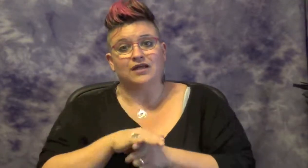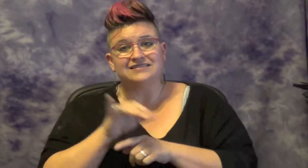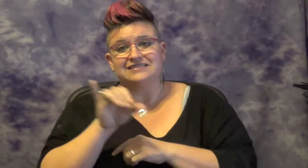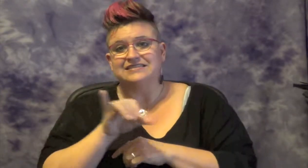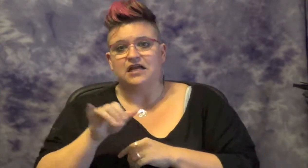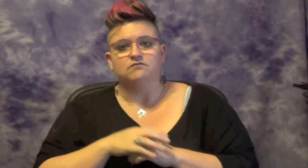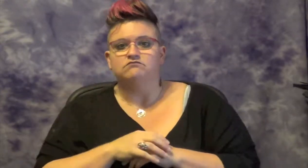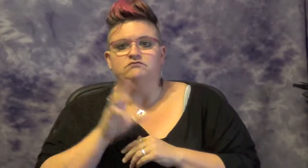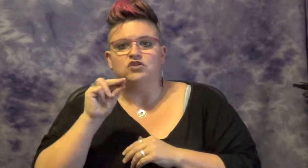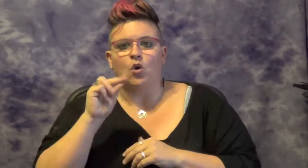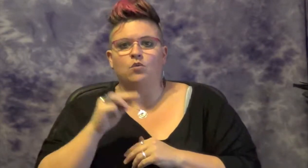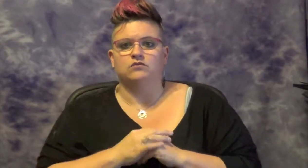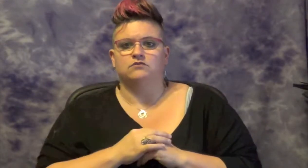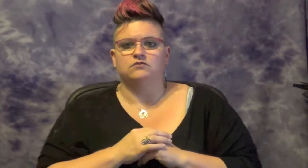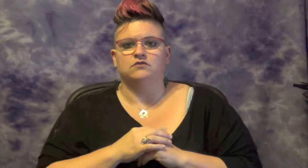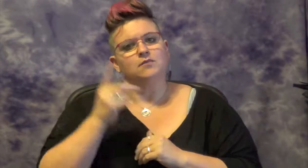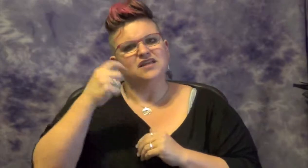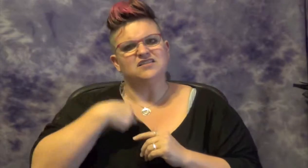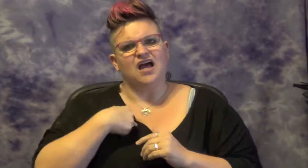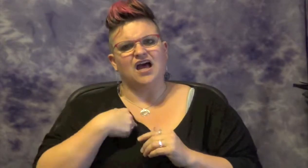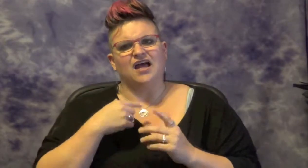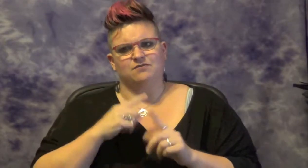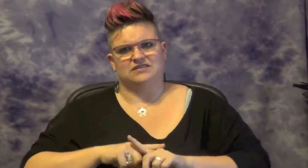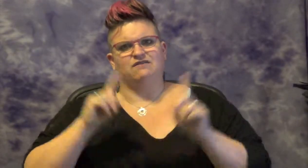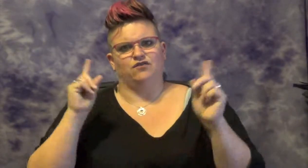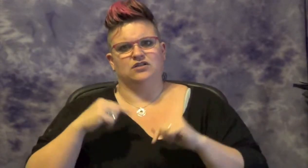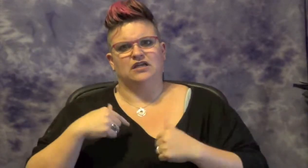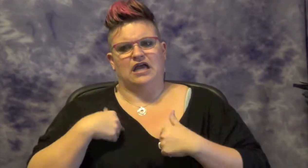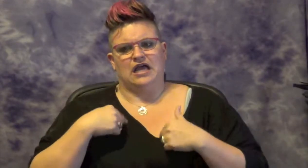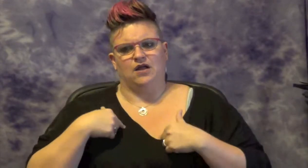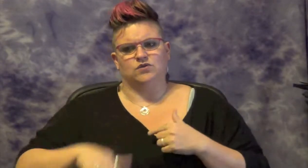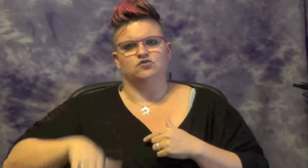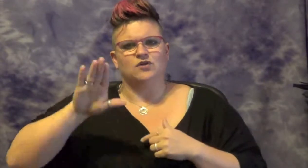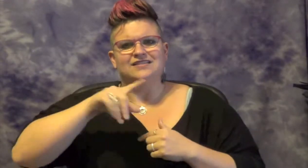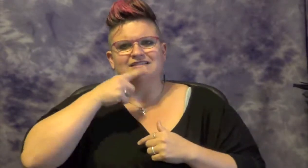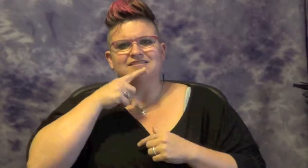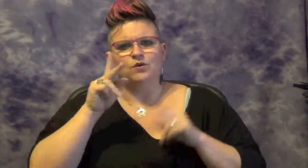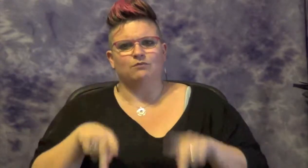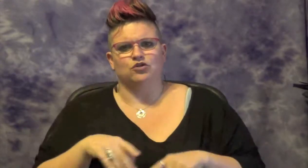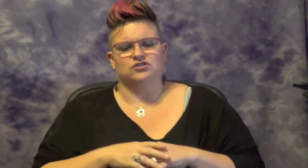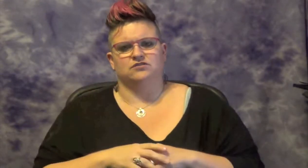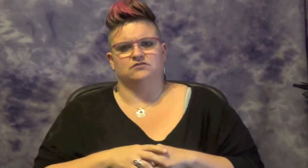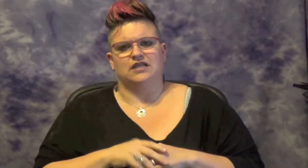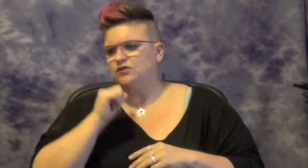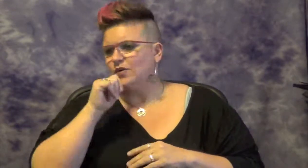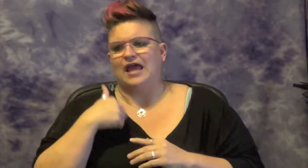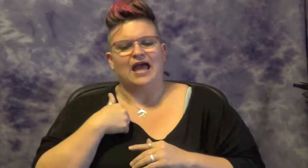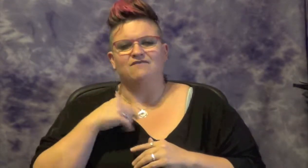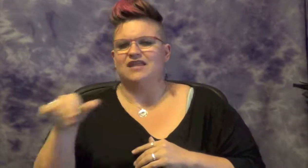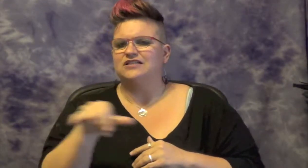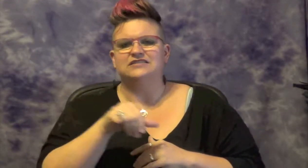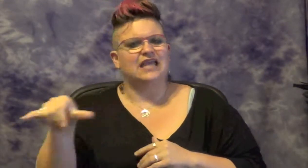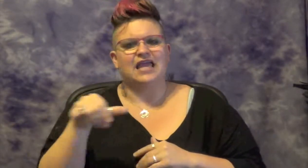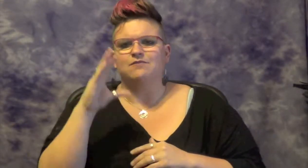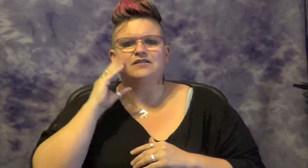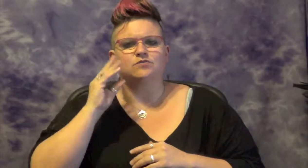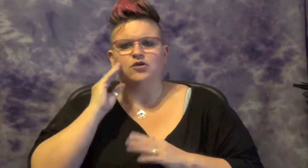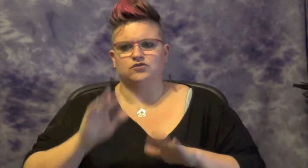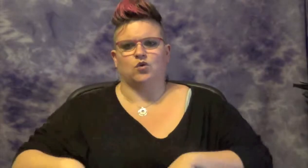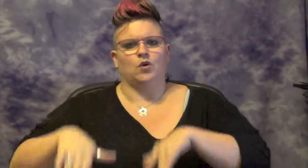my own problems, but I have not been oppressed because I'm a different person. I was raised as a hearing person. I don't have those same